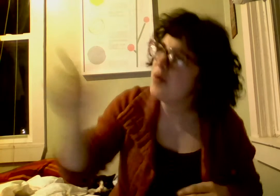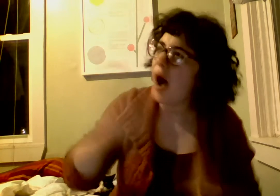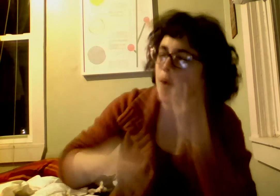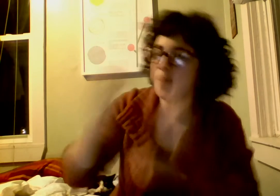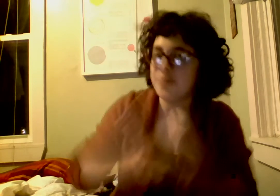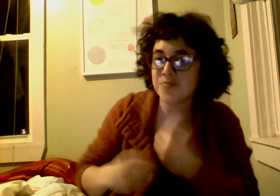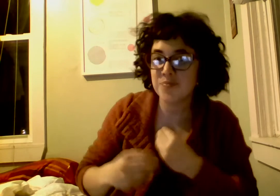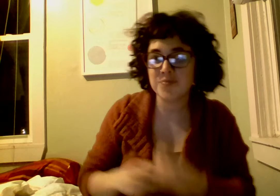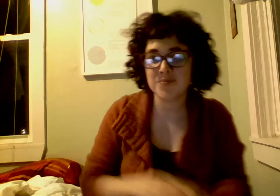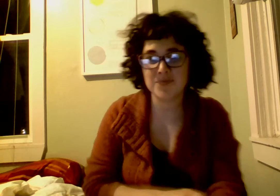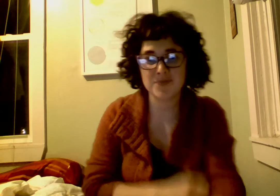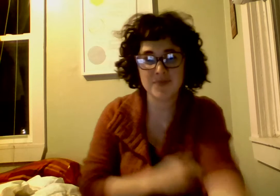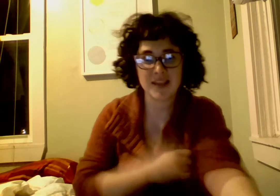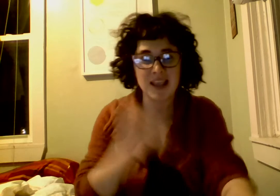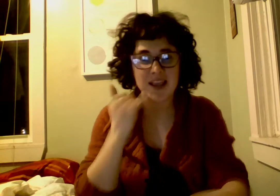If you're a little kid, you would have been squealing by now, okay?